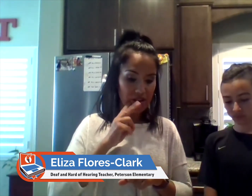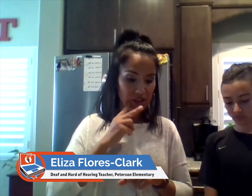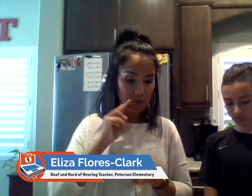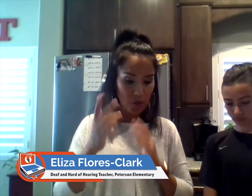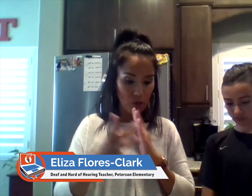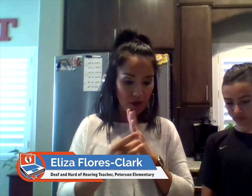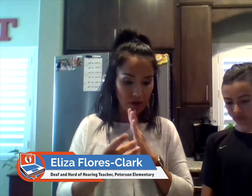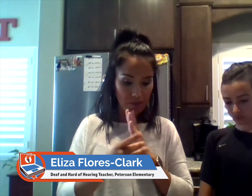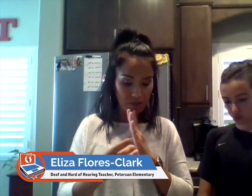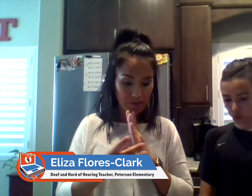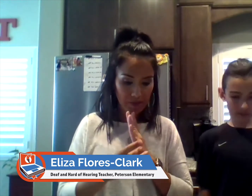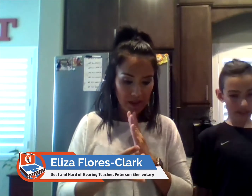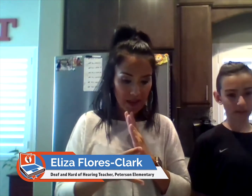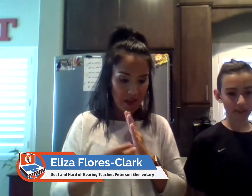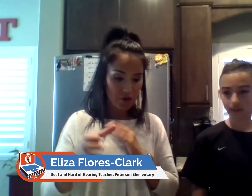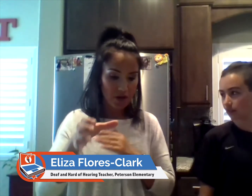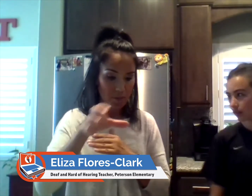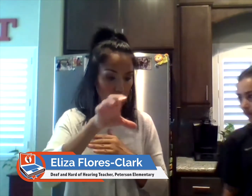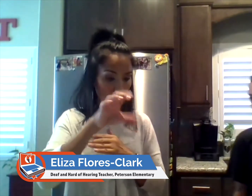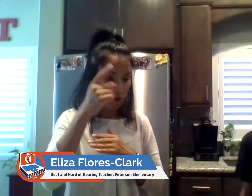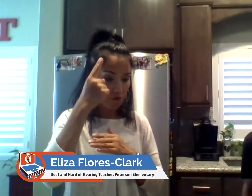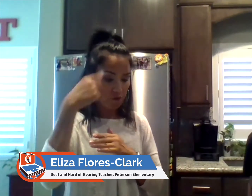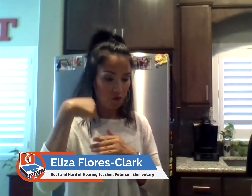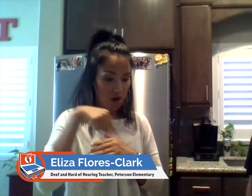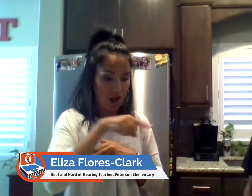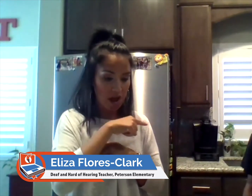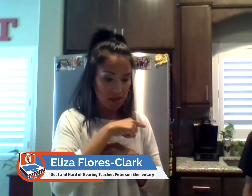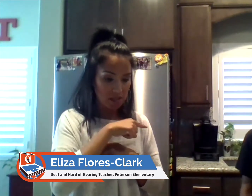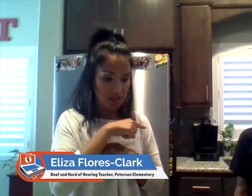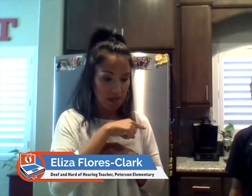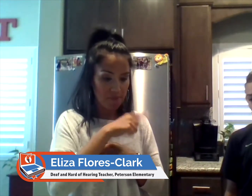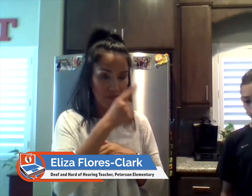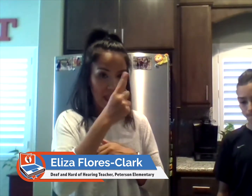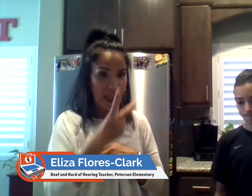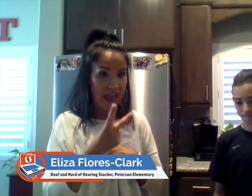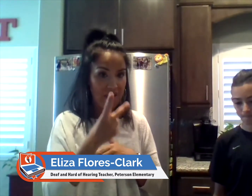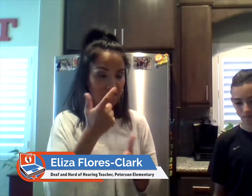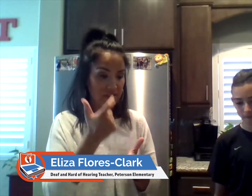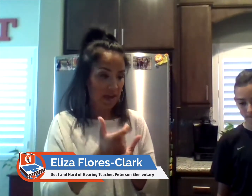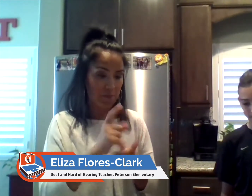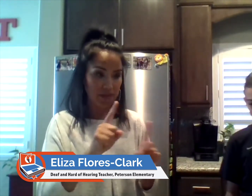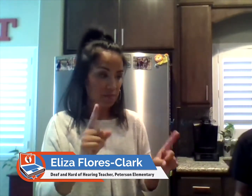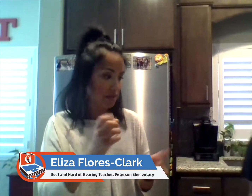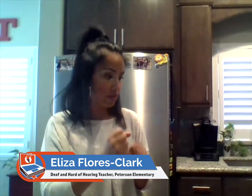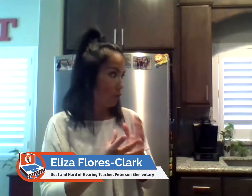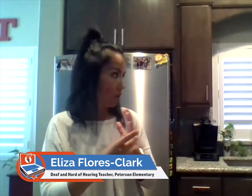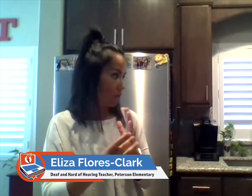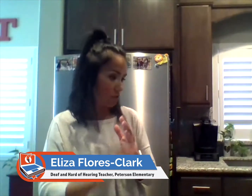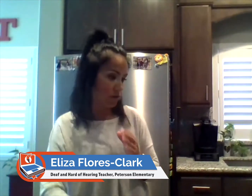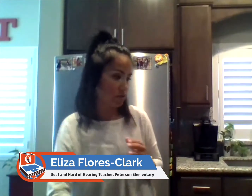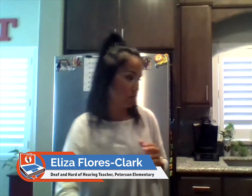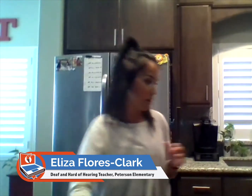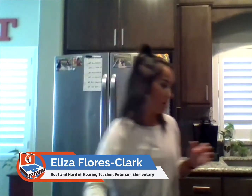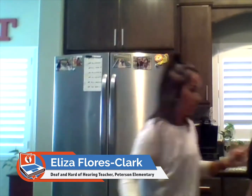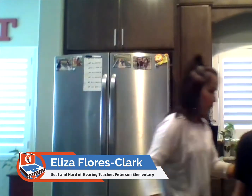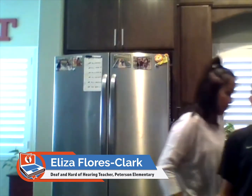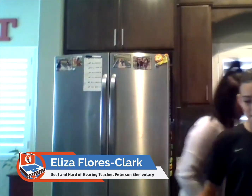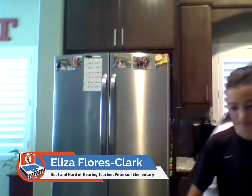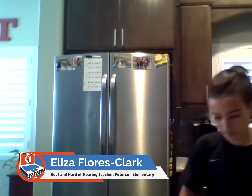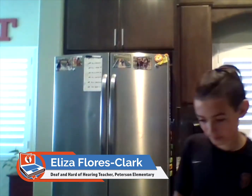vegetable oil, and you're going to pour for us half of a cup. But let me get the oil first. Why don't you wait here? Okay. I